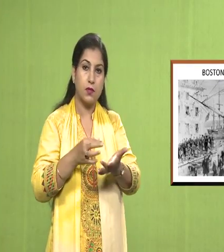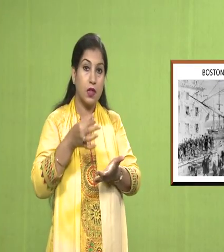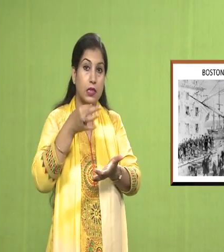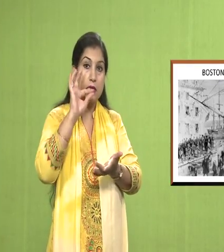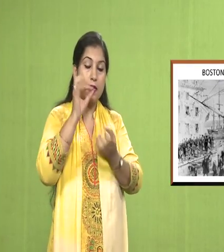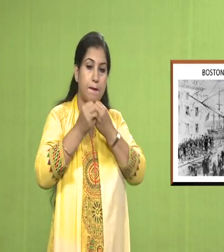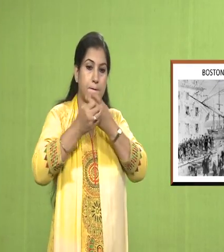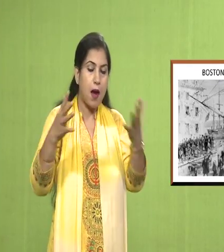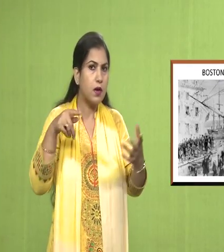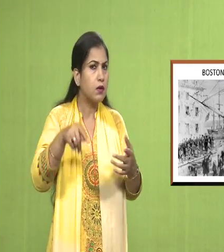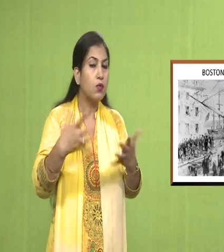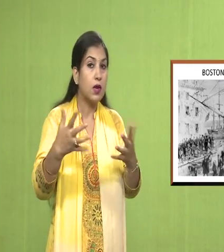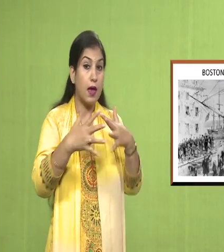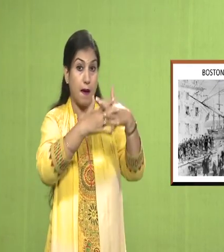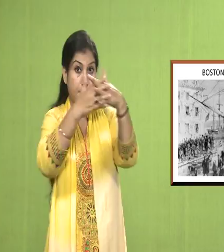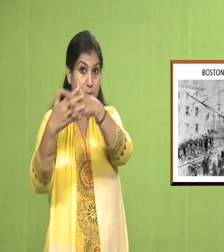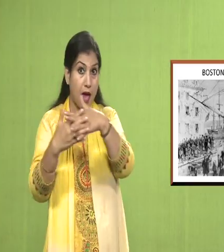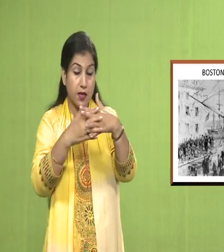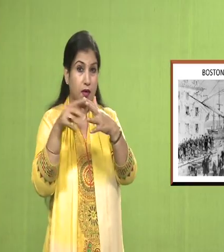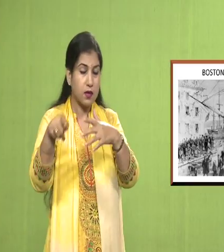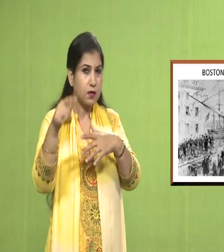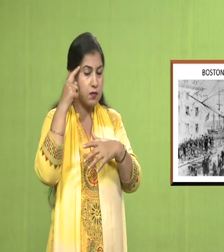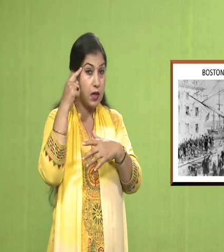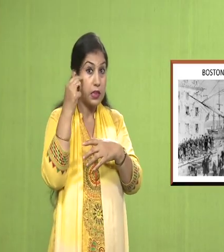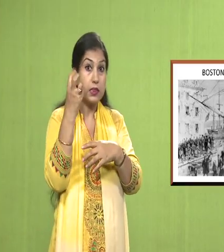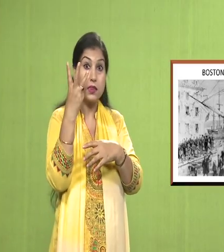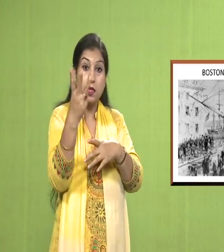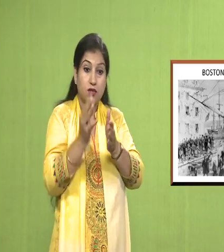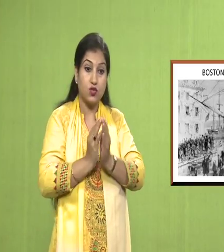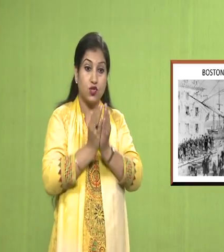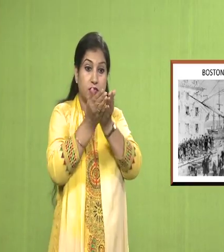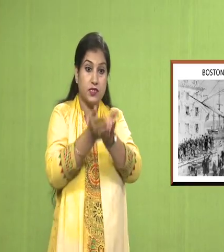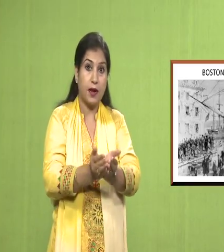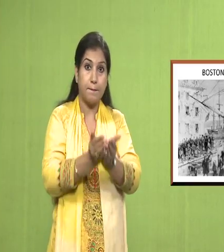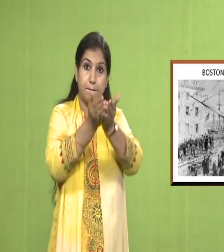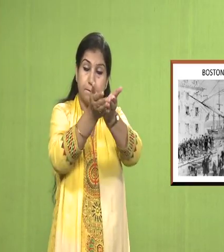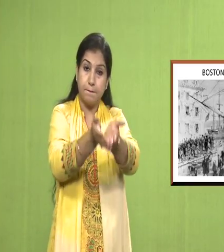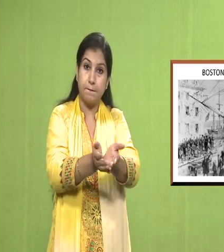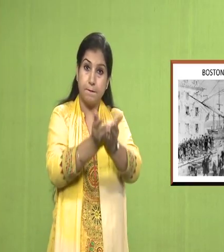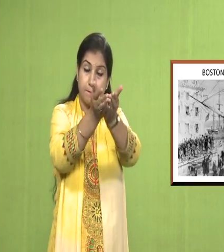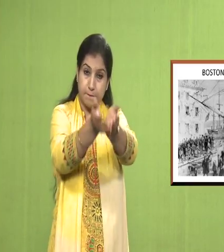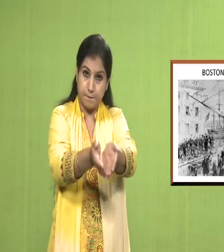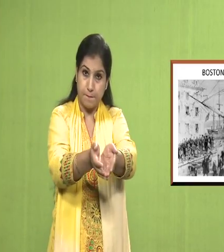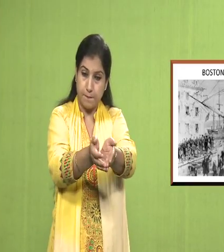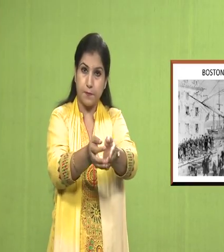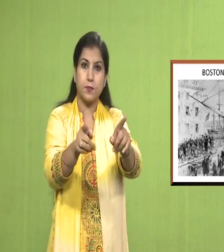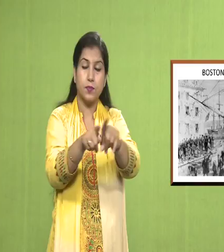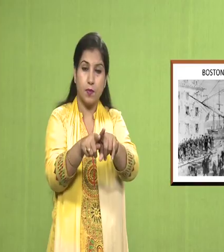Americans attacked three ships of the British East India Company at